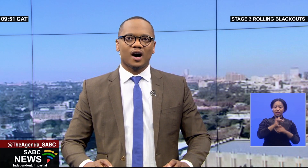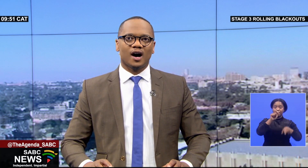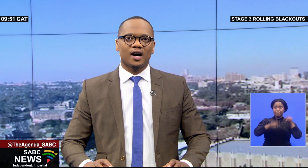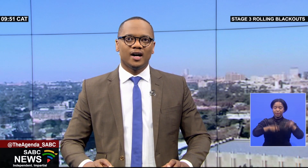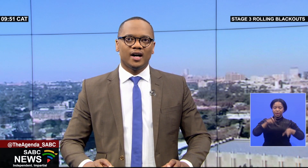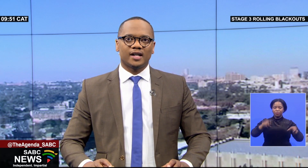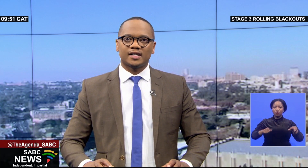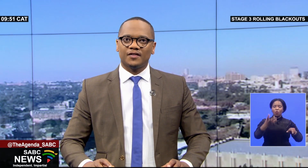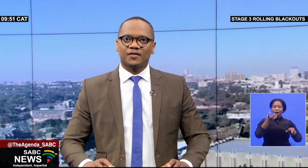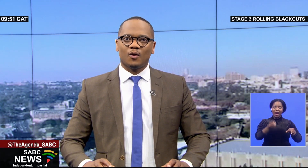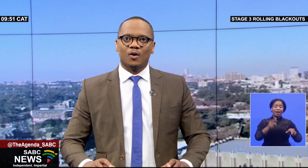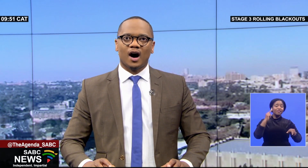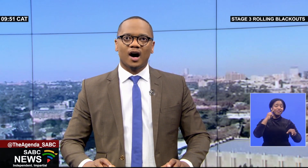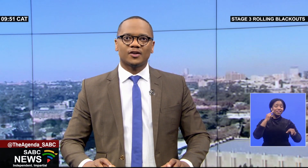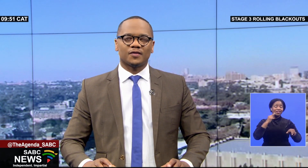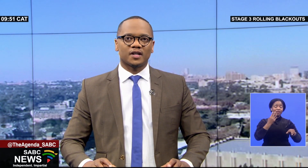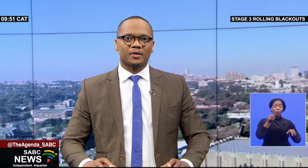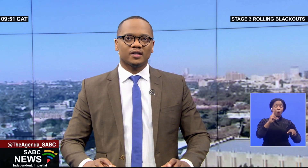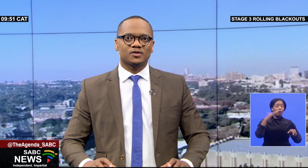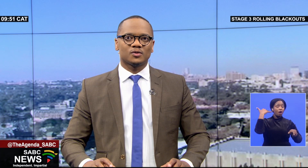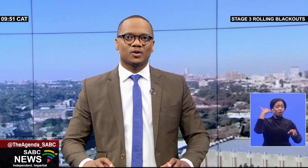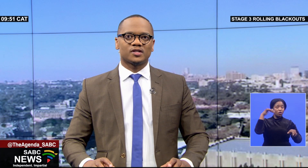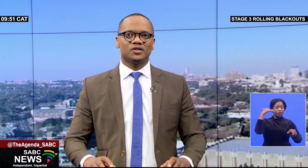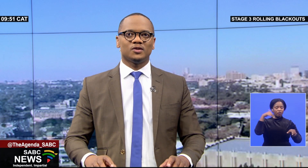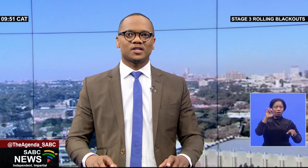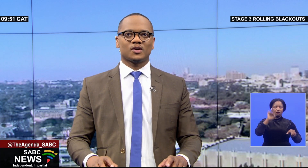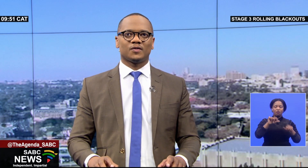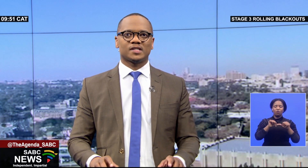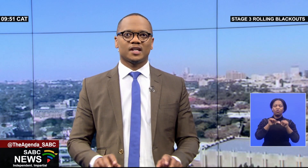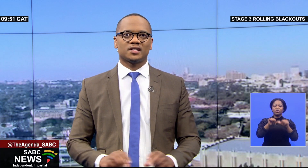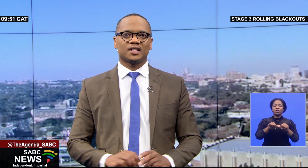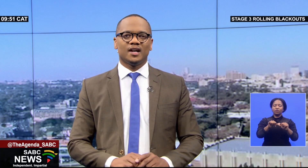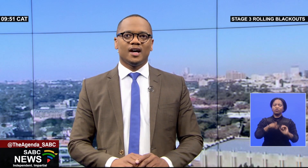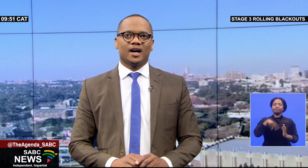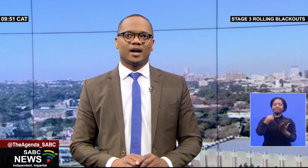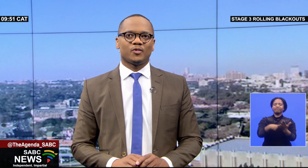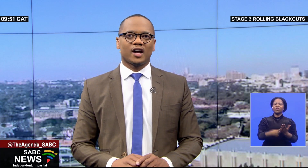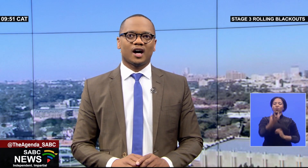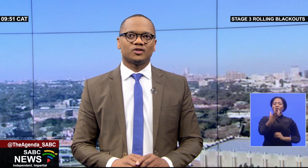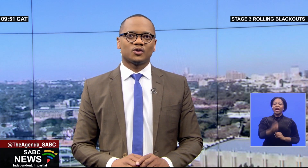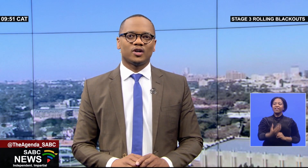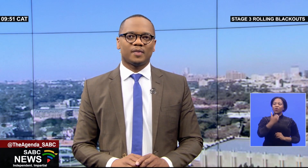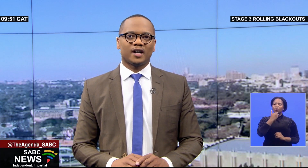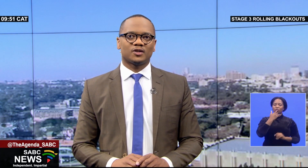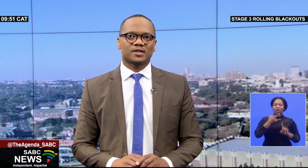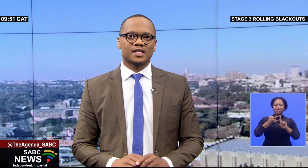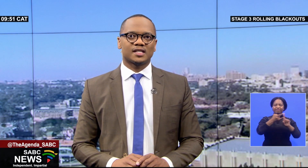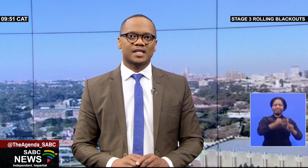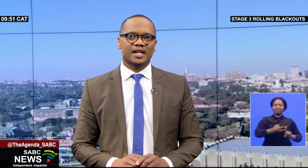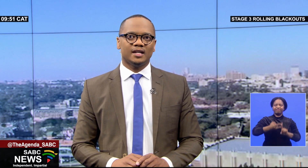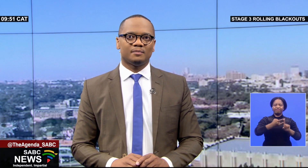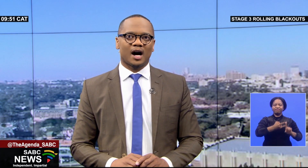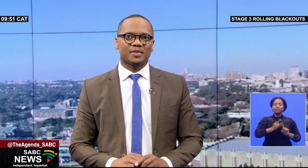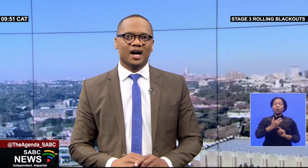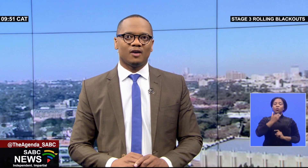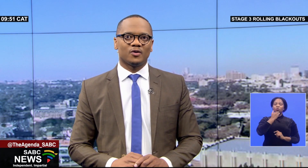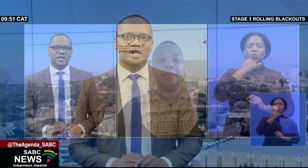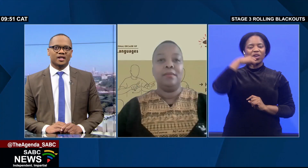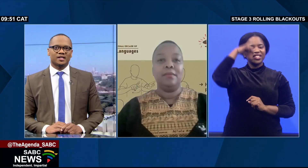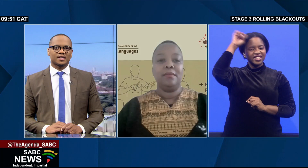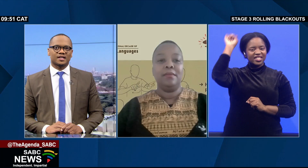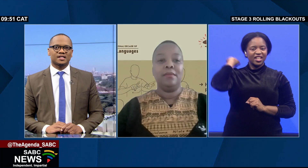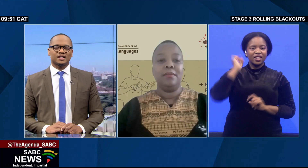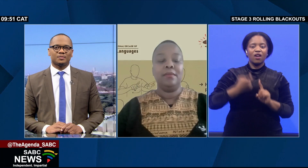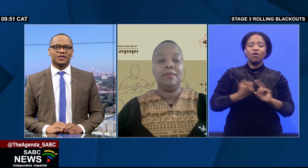persons who are deaf or hard of hearing. To continue this conversation, we are now joined by Dr Sally Maepa,